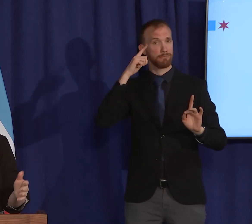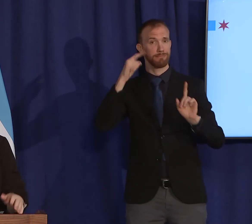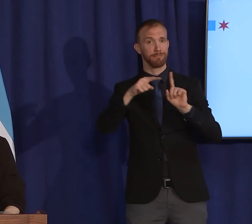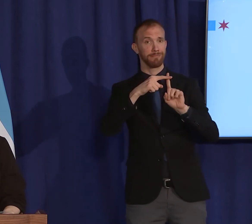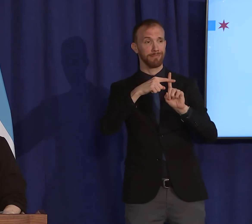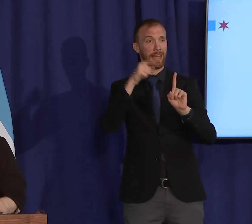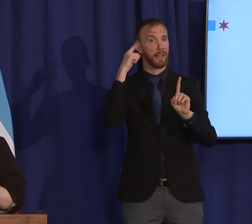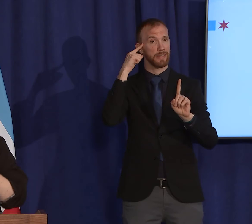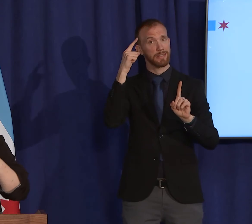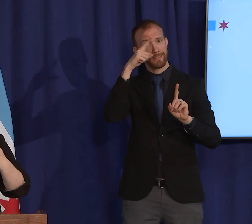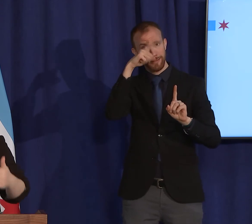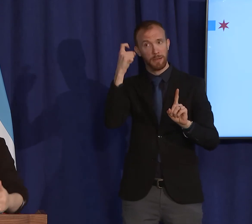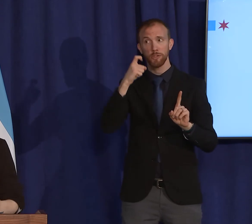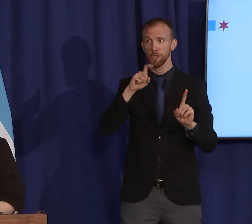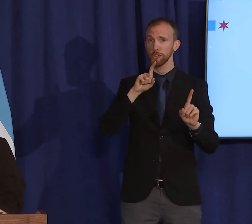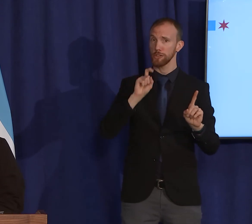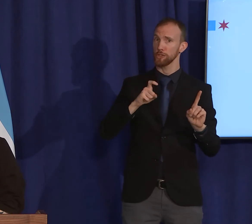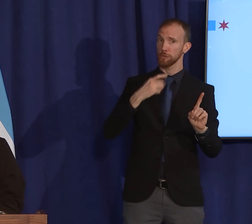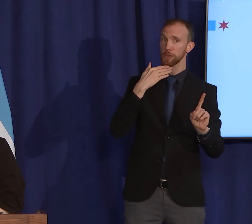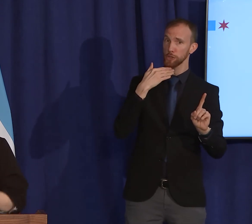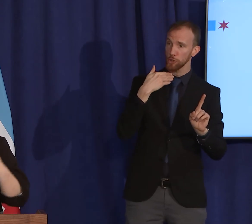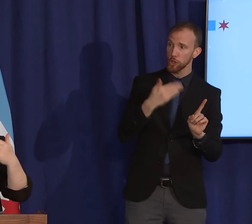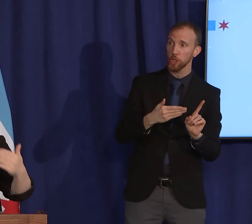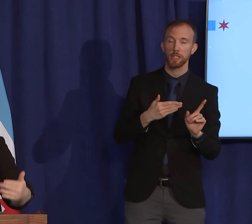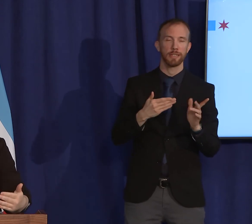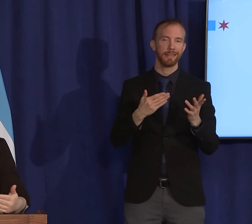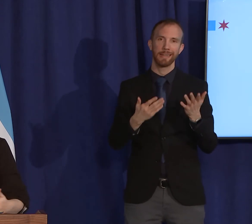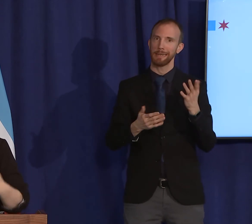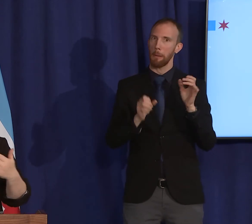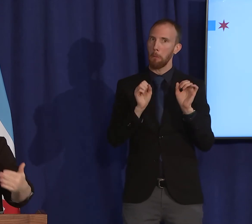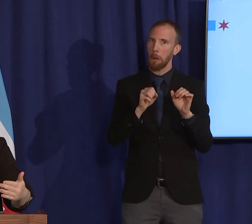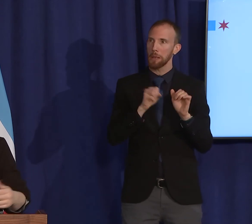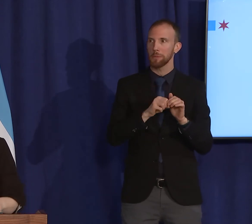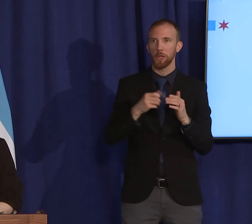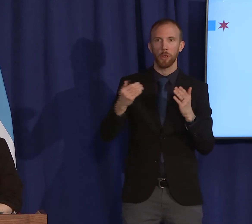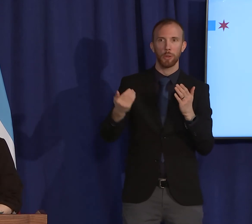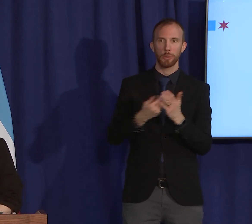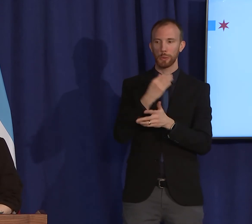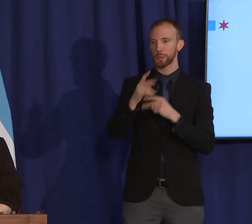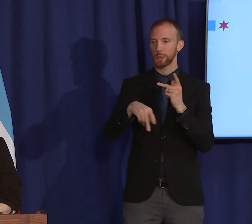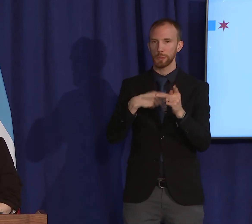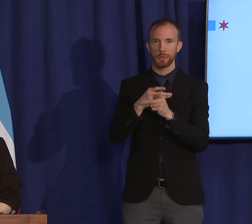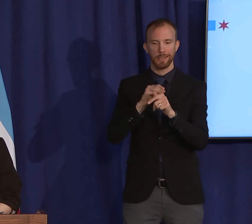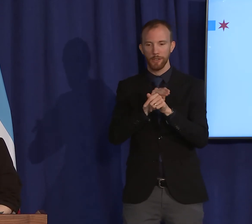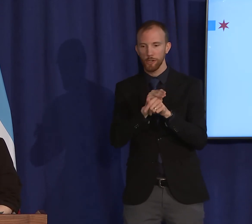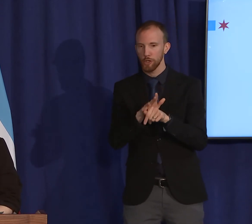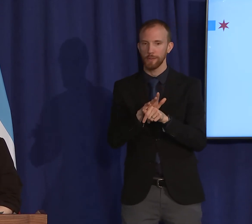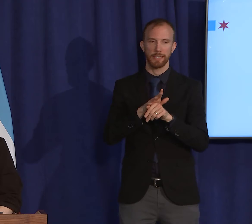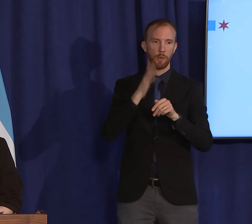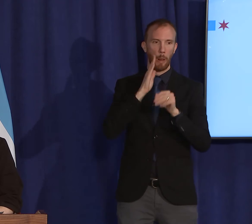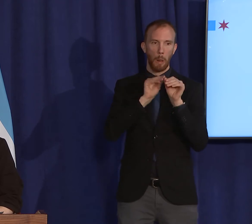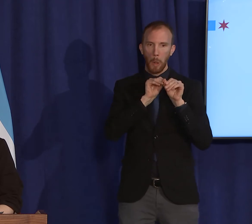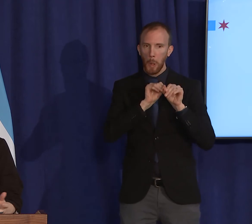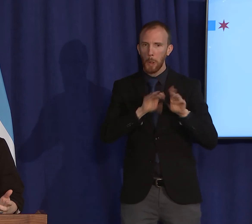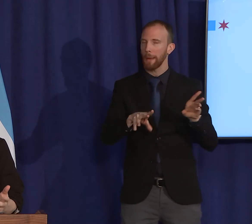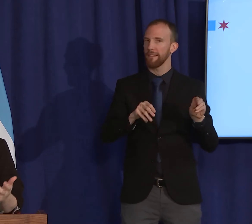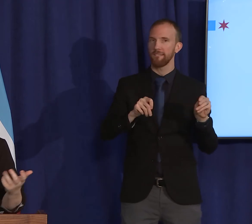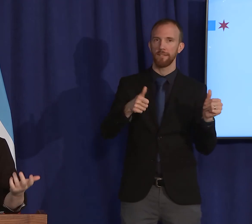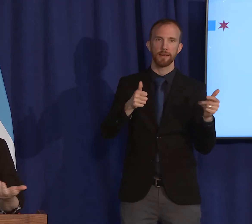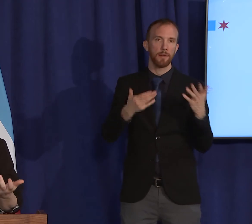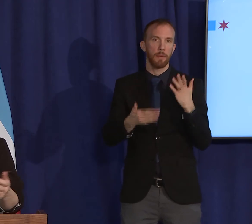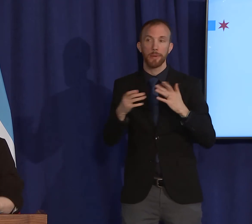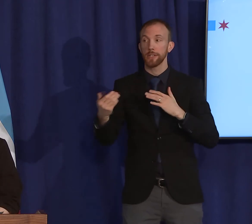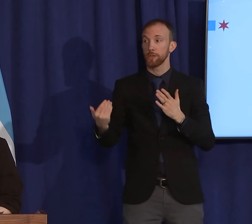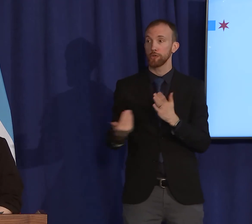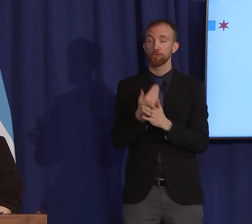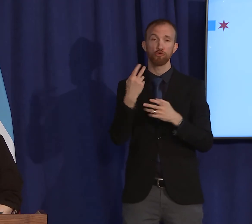little caveat on that in case there's the emergence of a new variant or some other major problem, but things are looking good when I think about what do